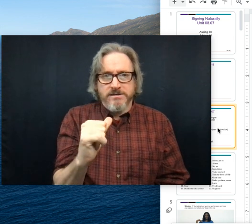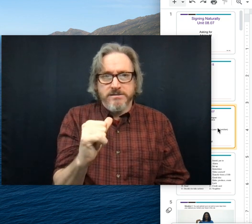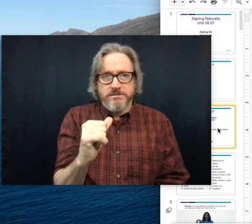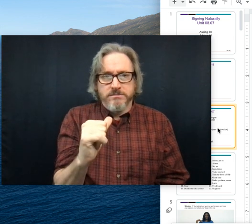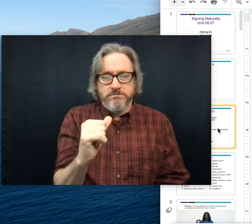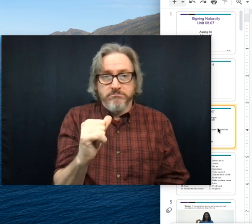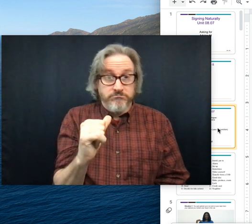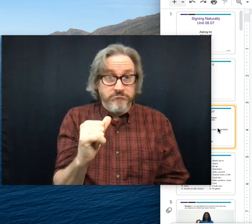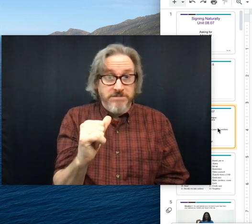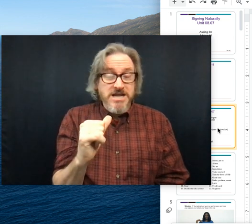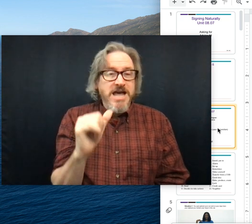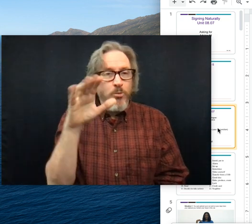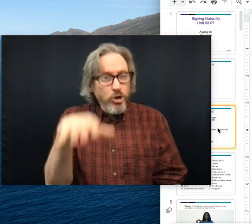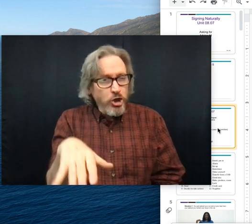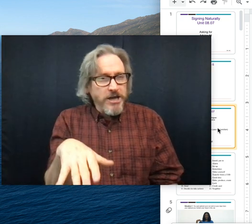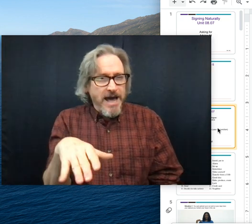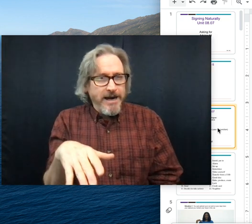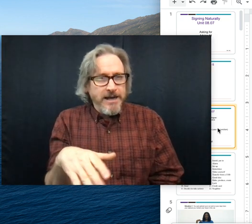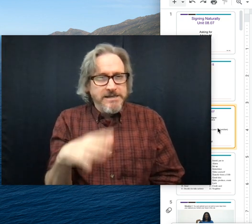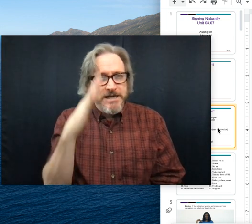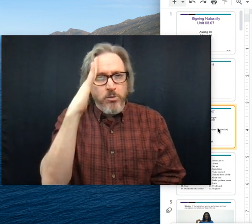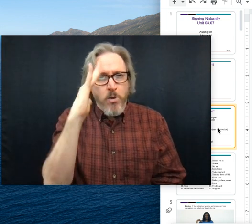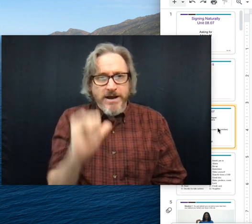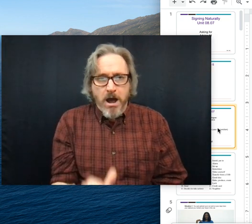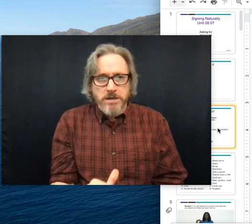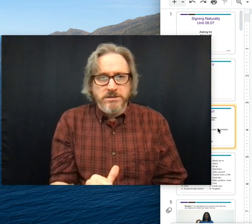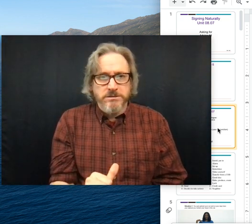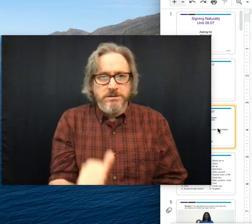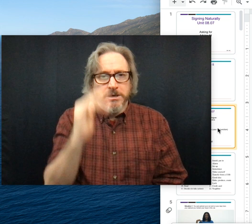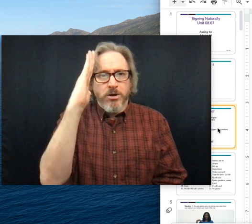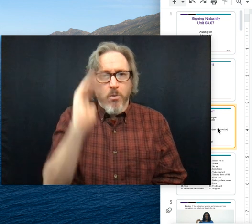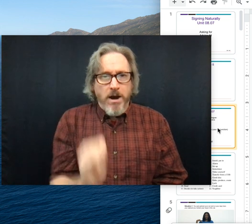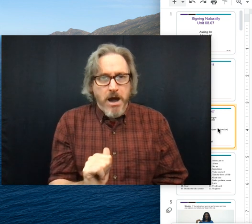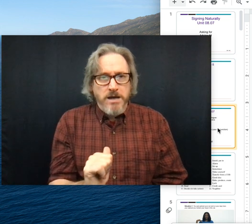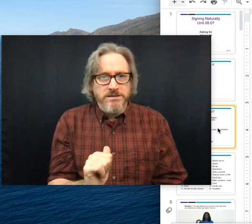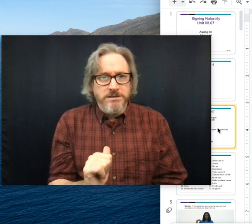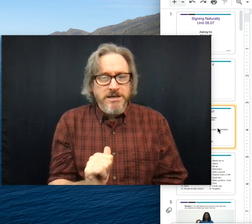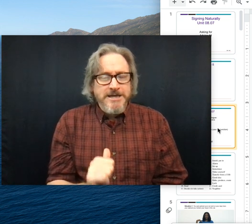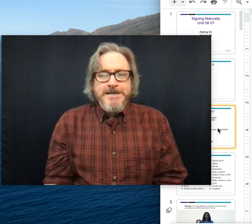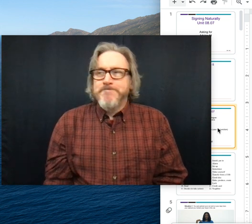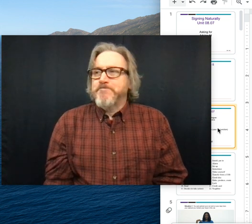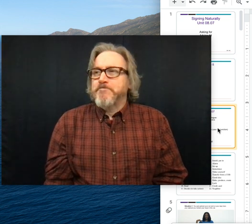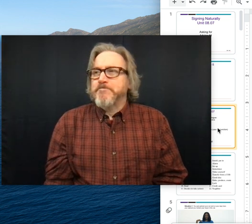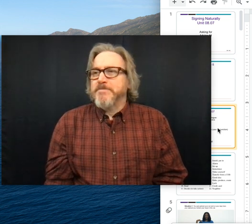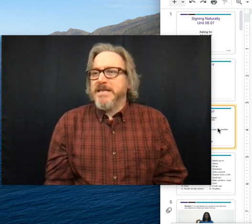not? And we'll look at it. It's like, why not? Why not?